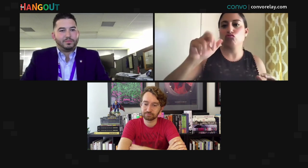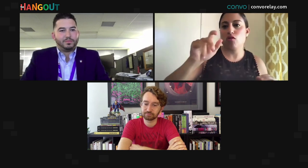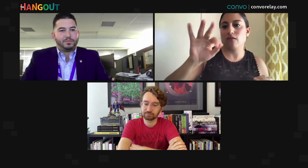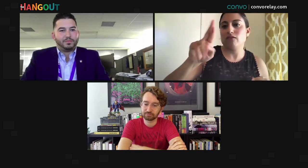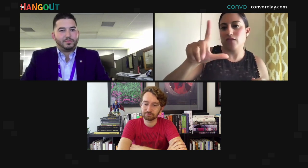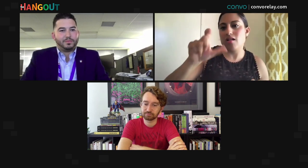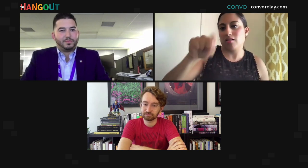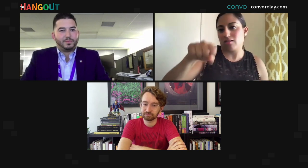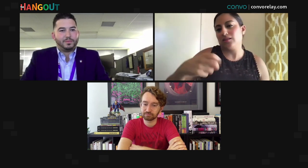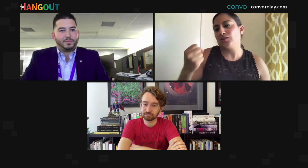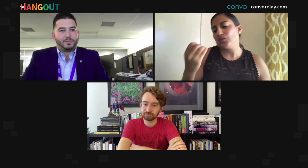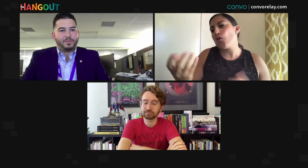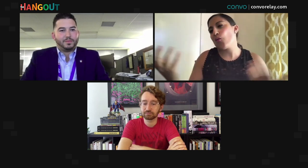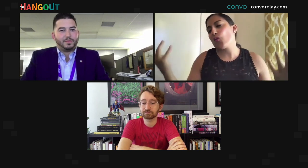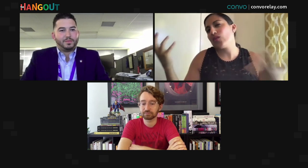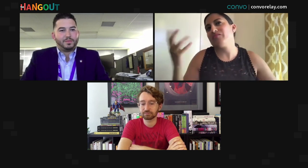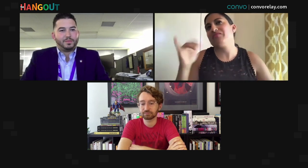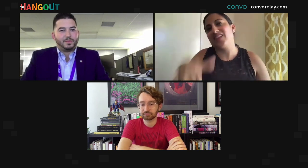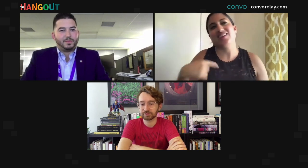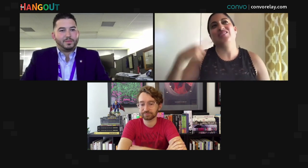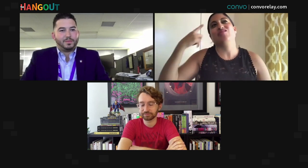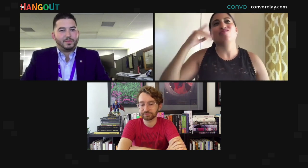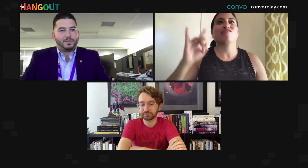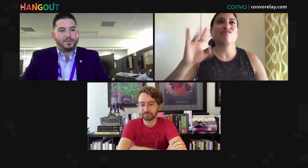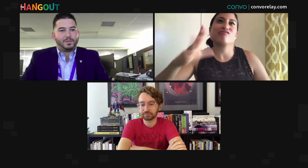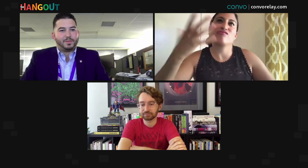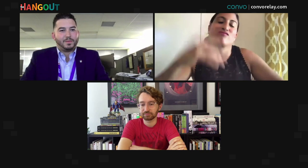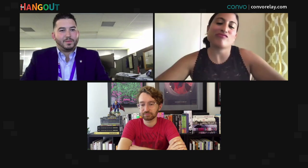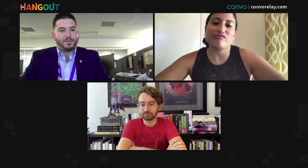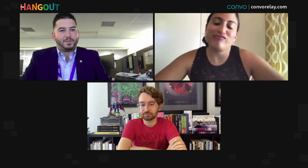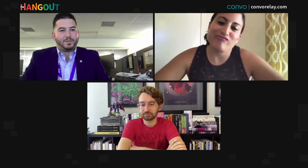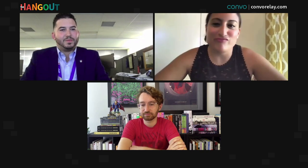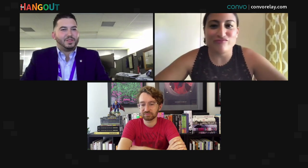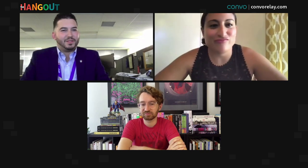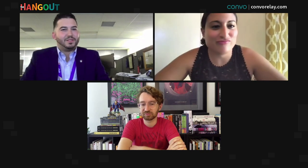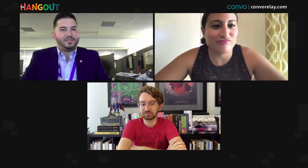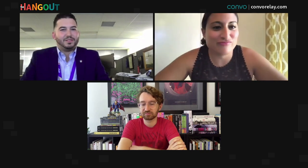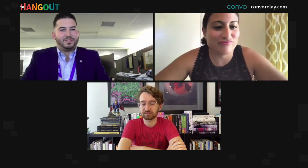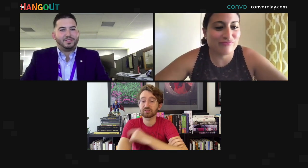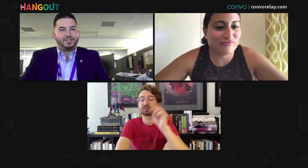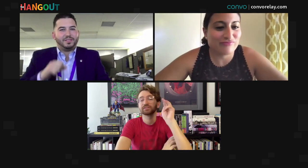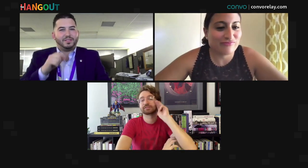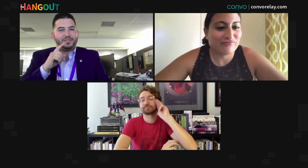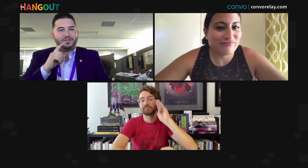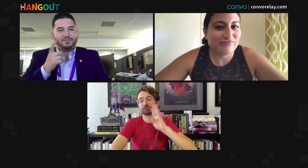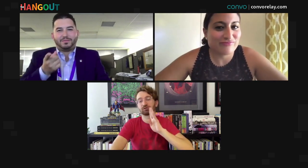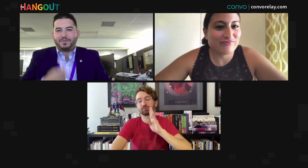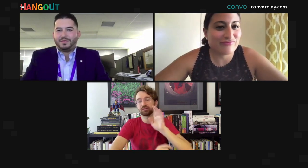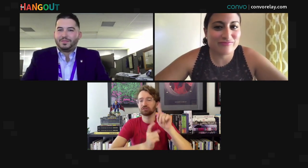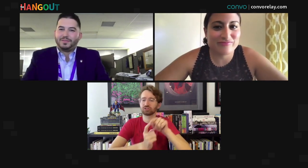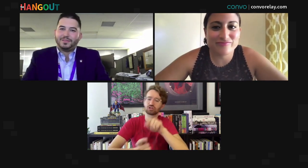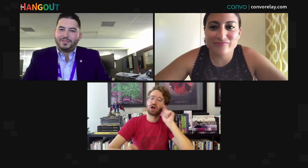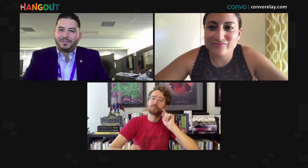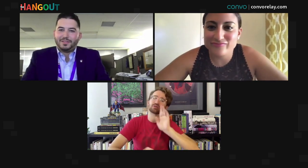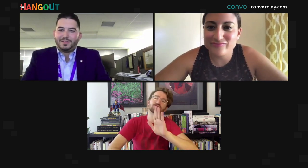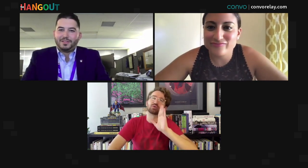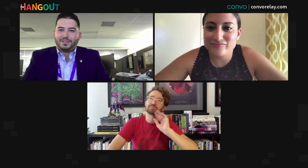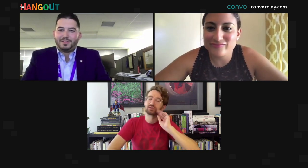extremely positive. And I have to say that I am grateful. So just looking back, it was definitely amazing.